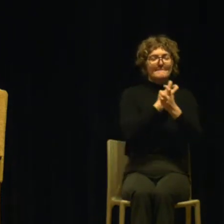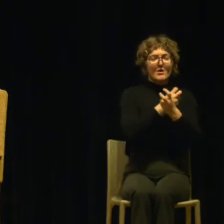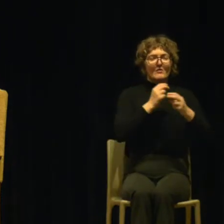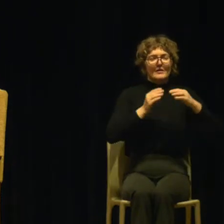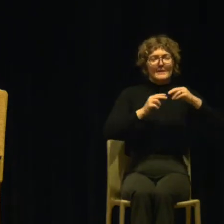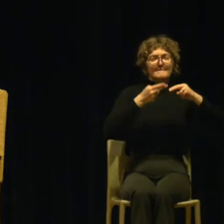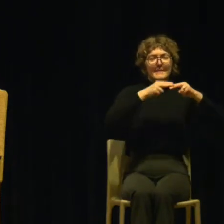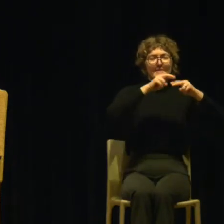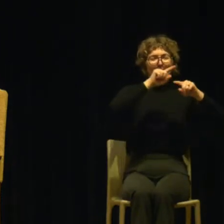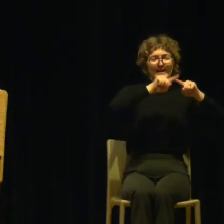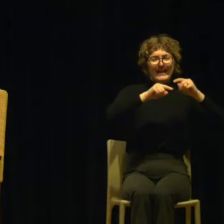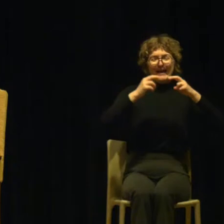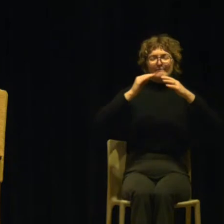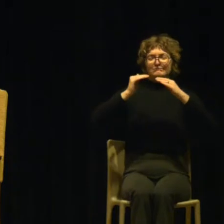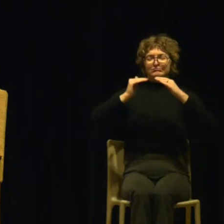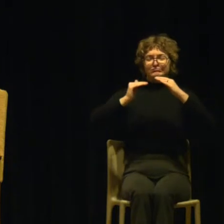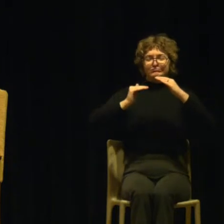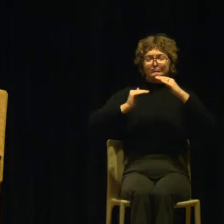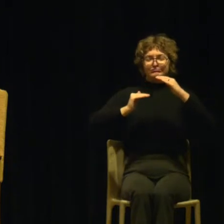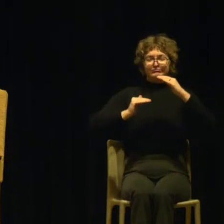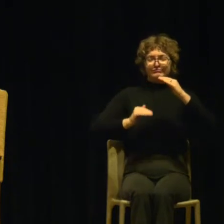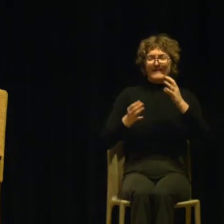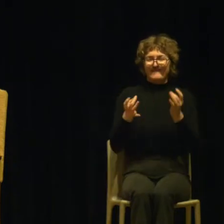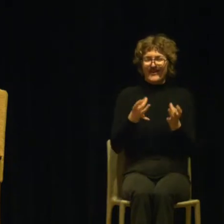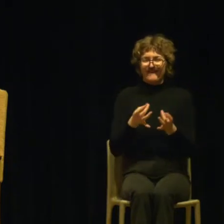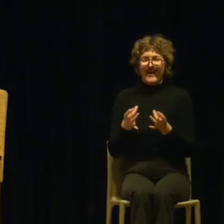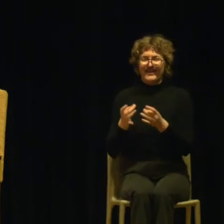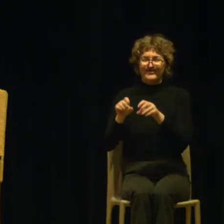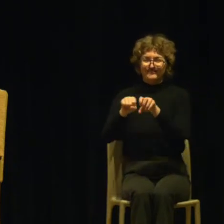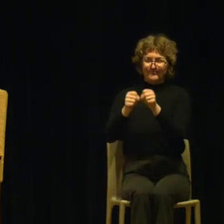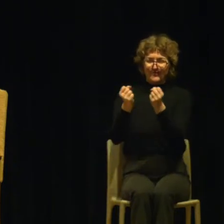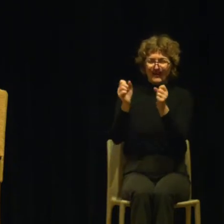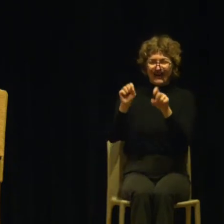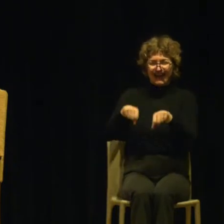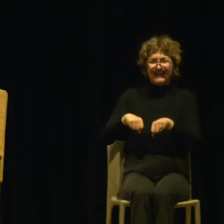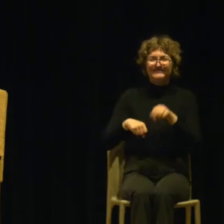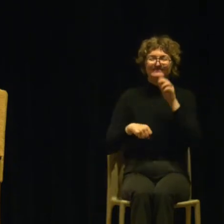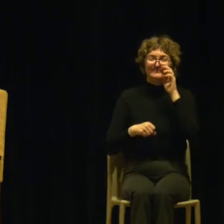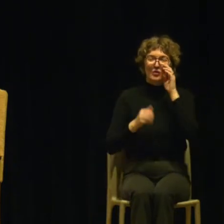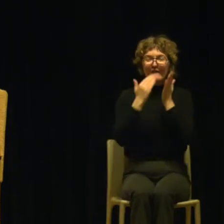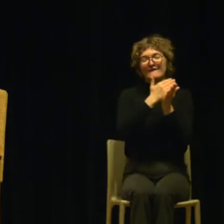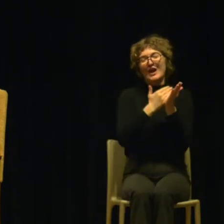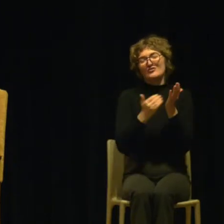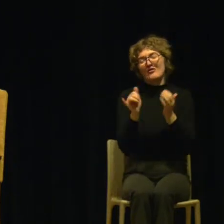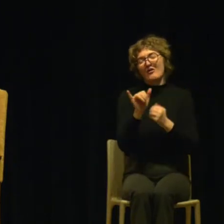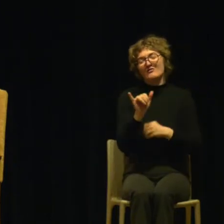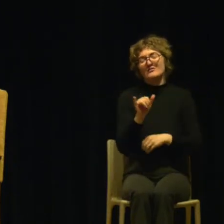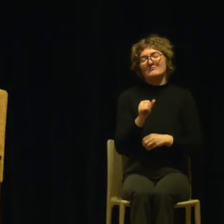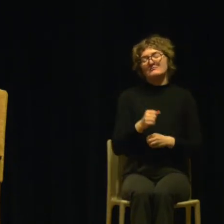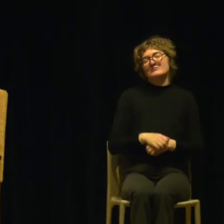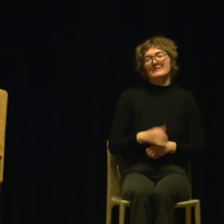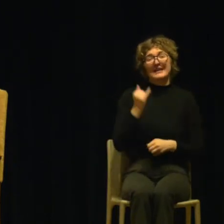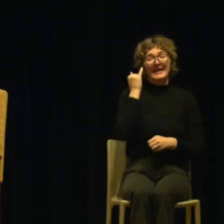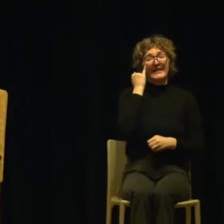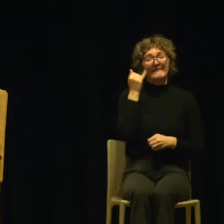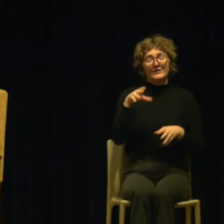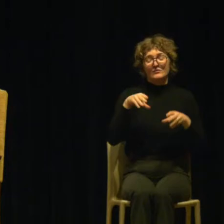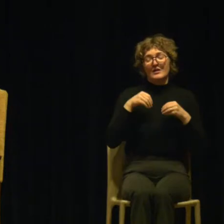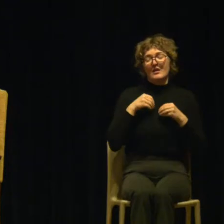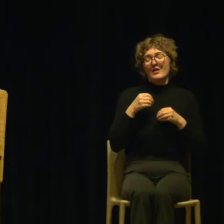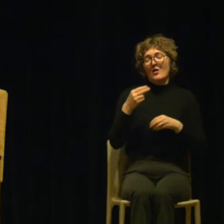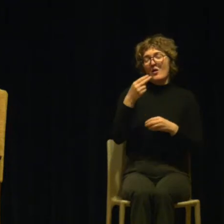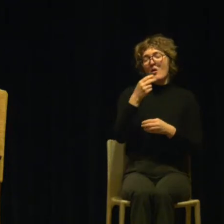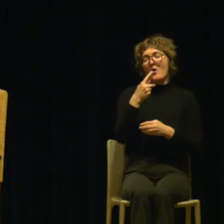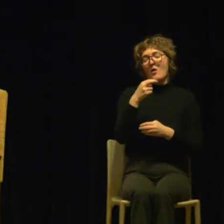you get the bones get thinner, more fragile, more susceptible to fracture. If you take hormone therapy, and I sound like